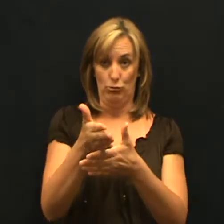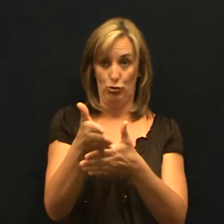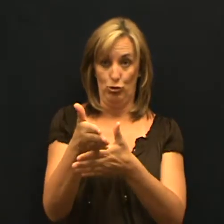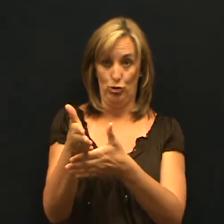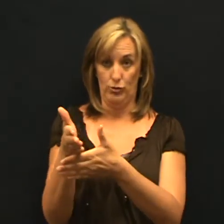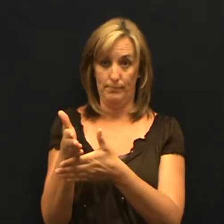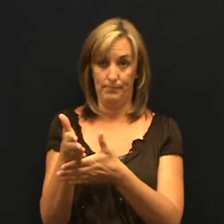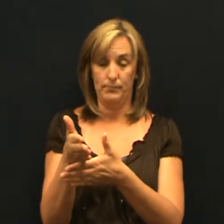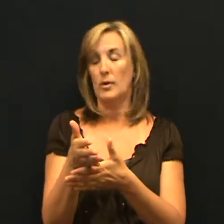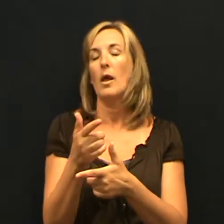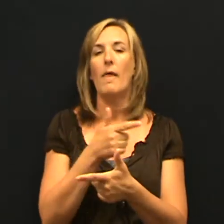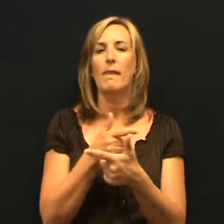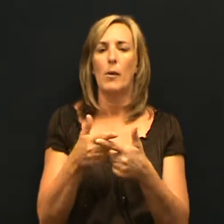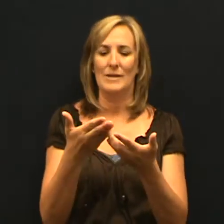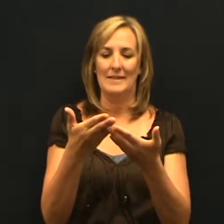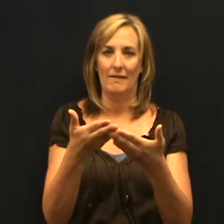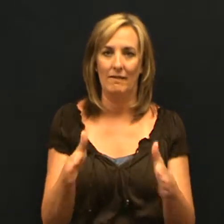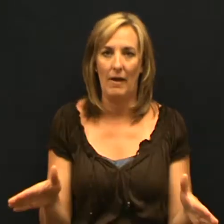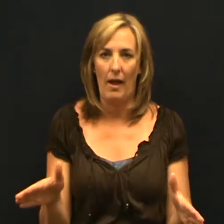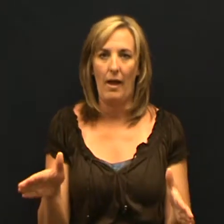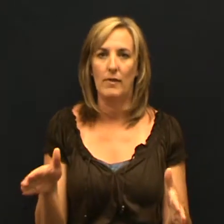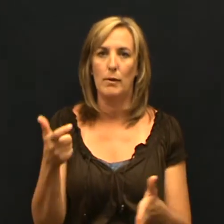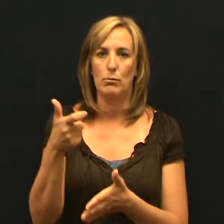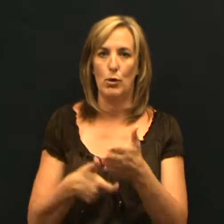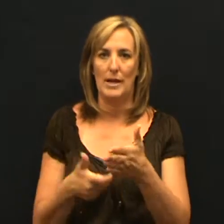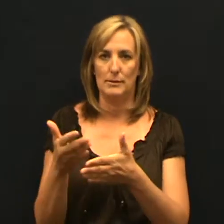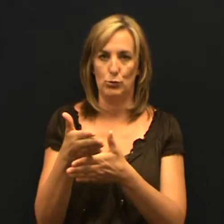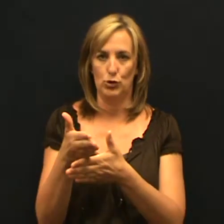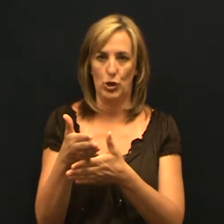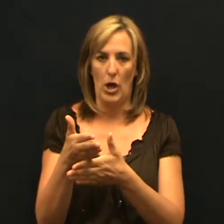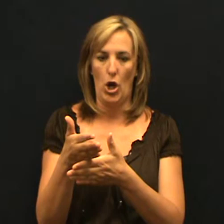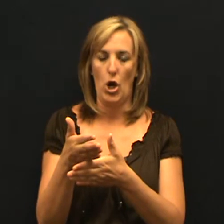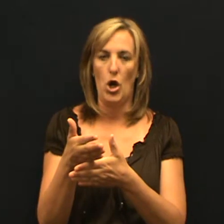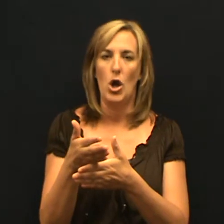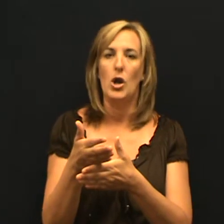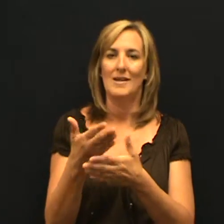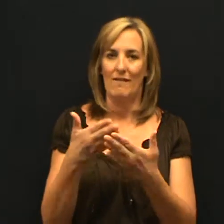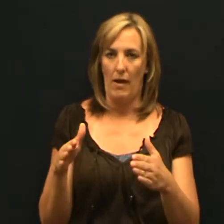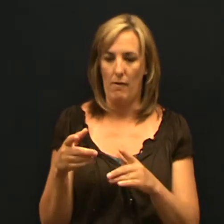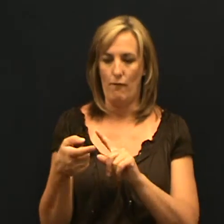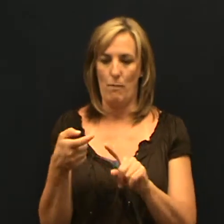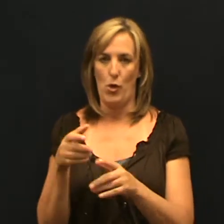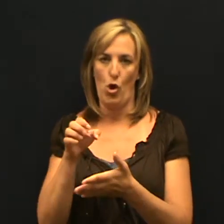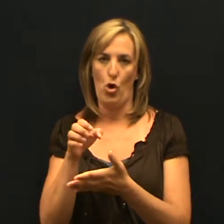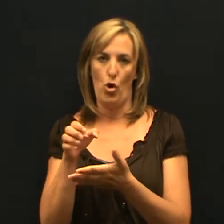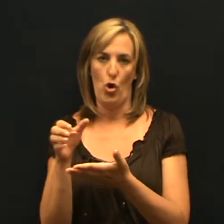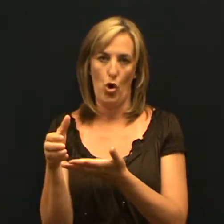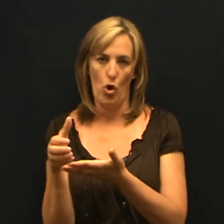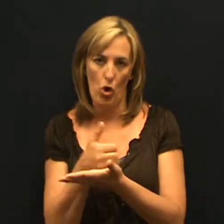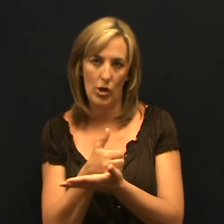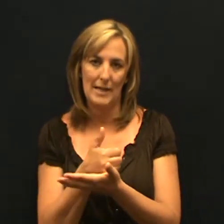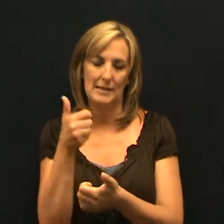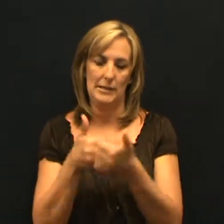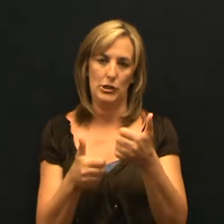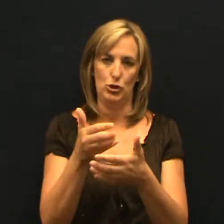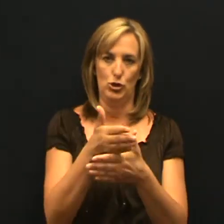stock price per share by the earnings per share that we just learned how to calculate, and we come up with what we call a price earnings